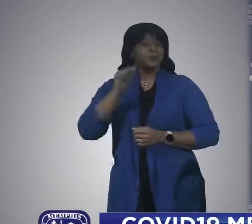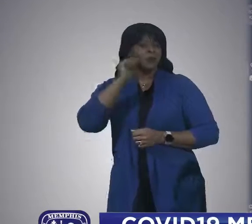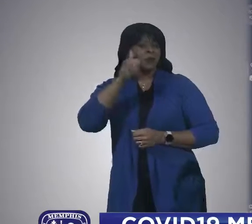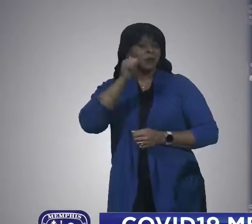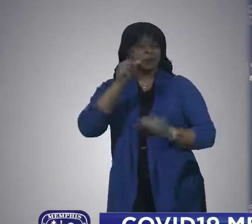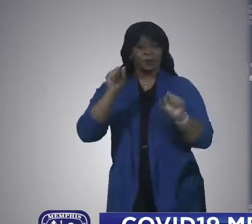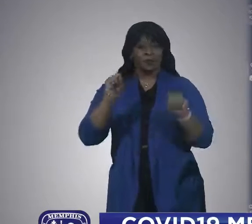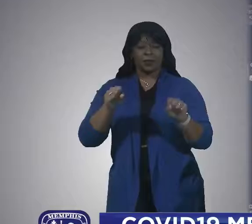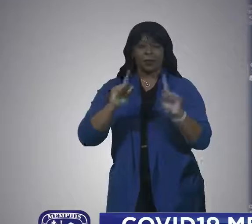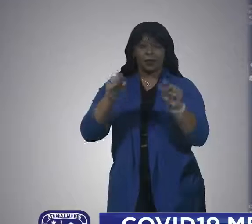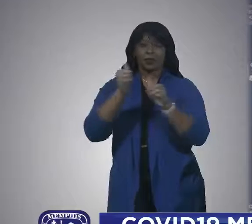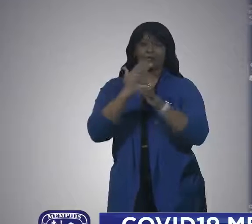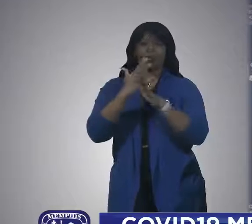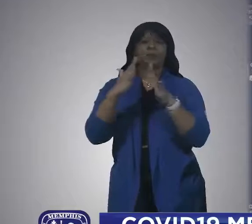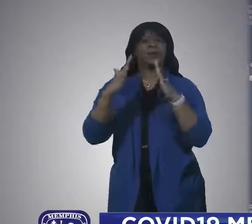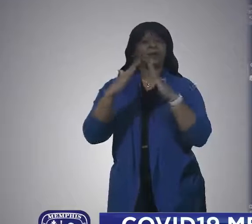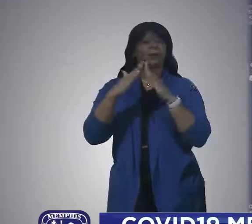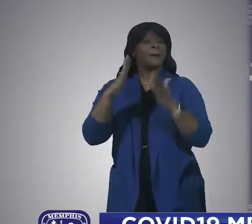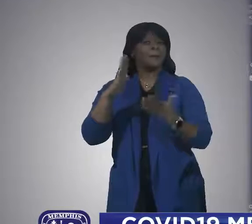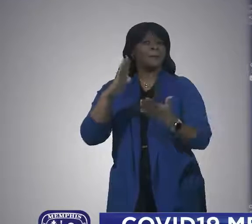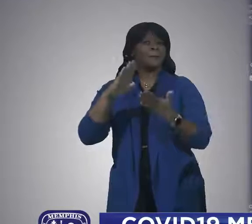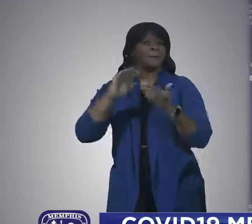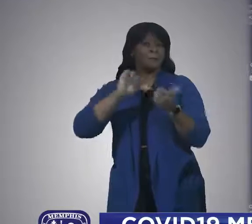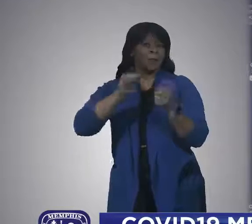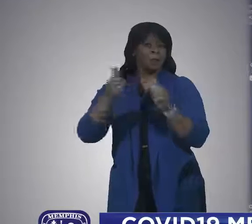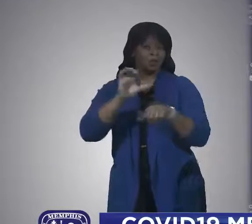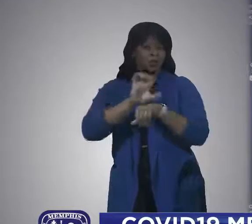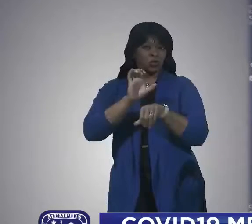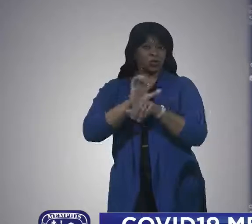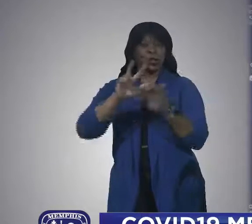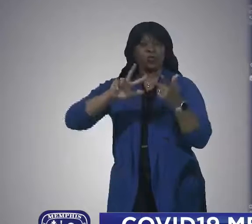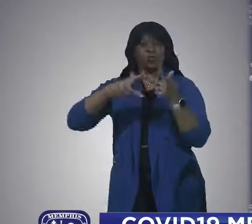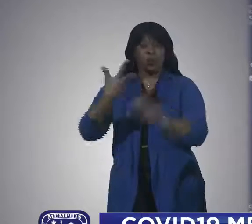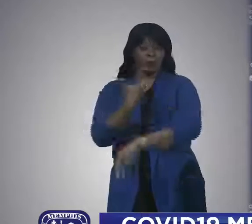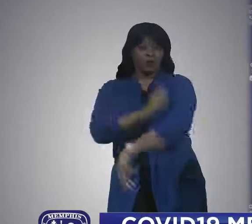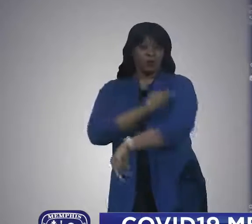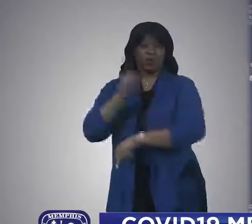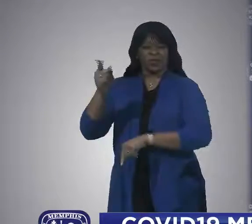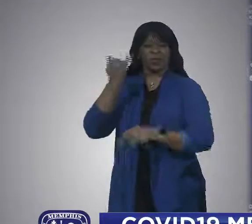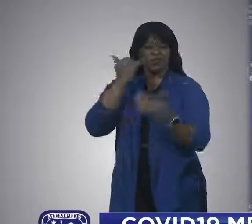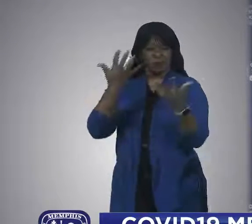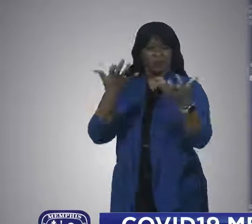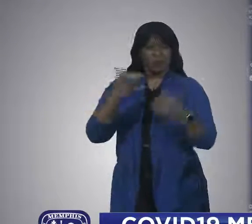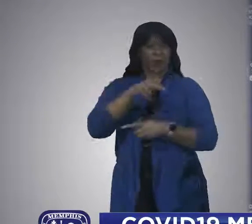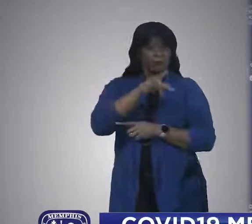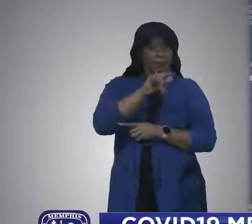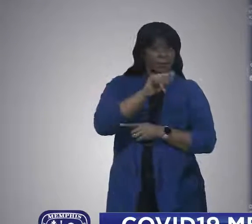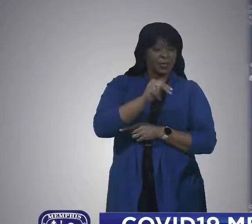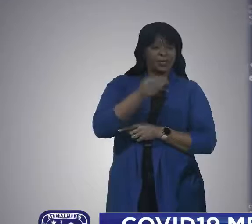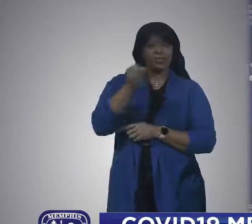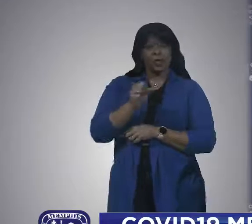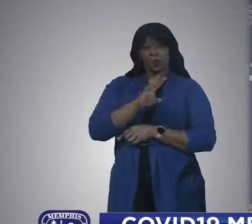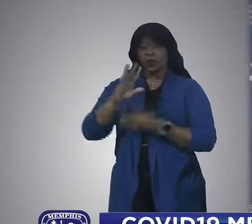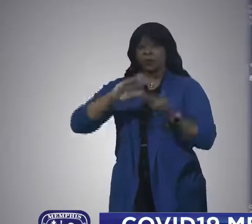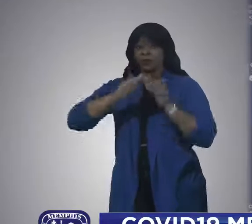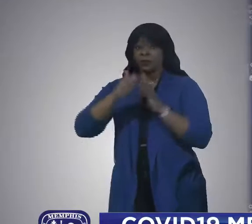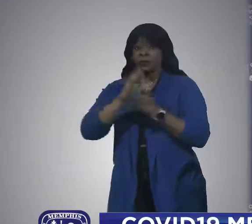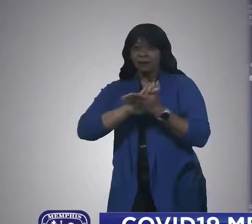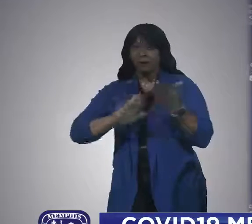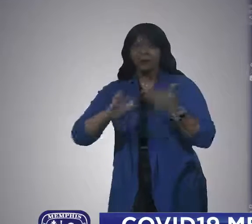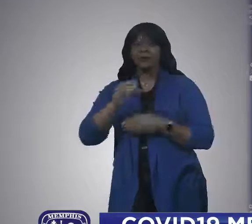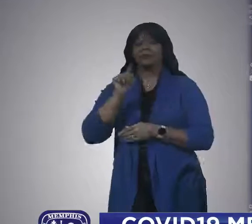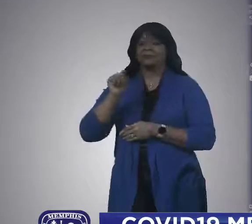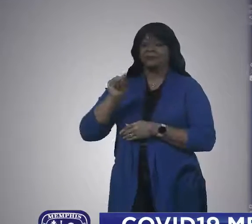you'll be able to go to Germantown Baptist Church to begin getting a booster there if you would like as well. So Pipkin building, Southwest Tennessee Community